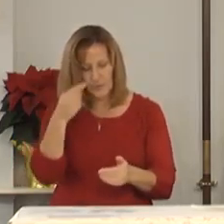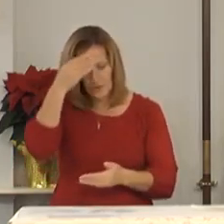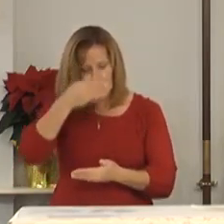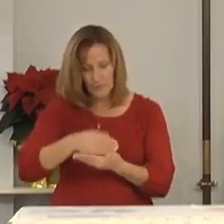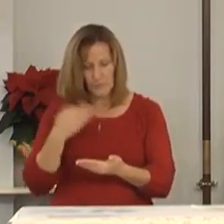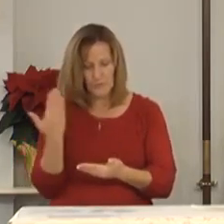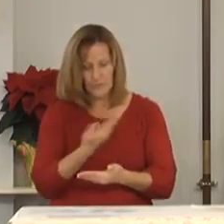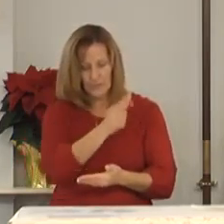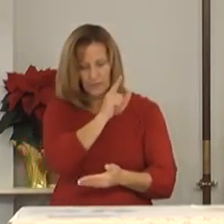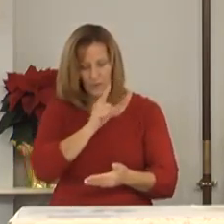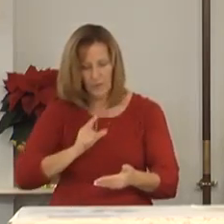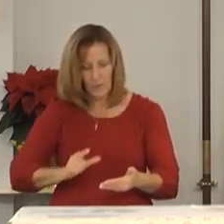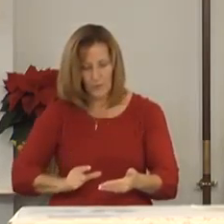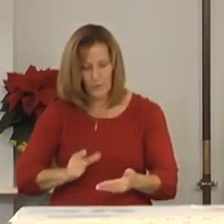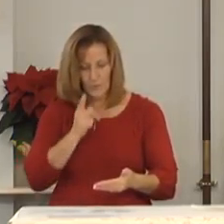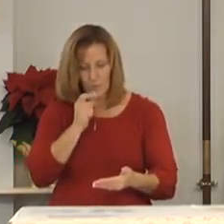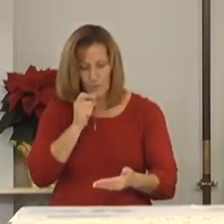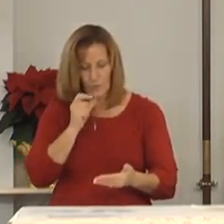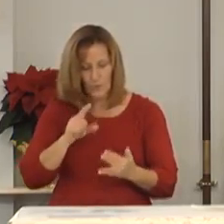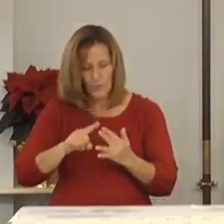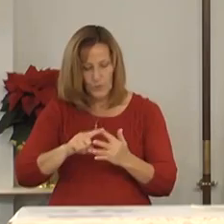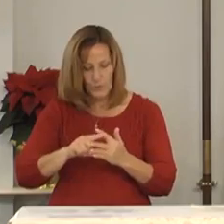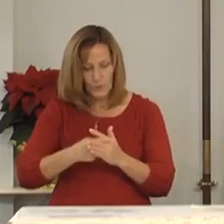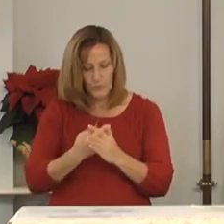Christ, God's only Son, our Lord,